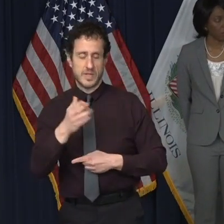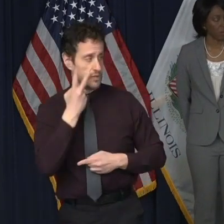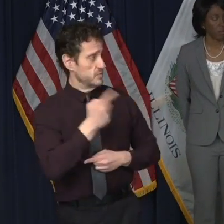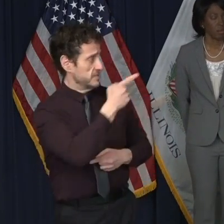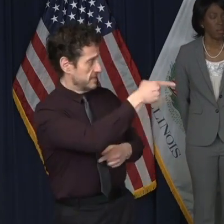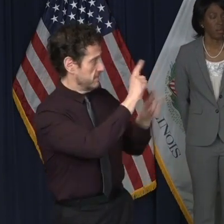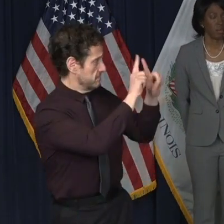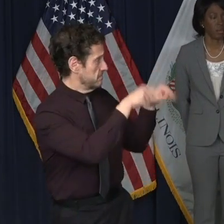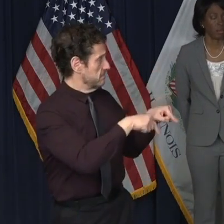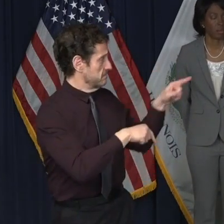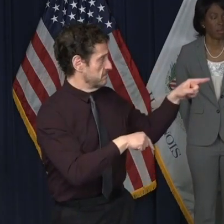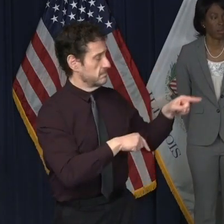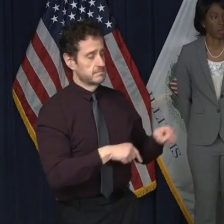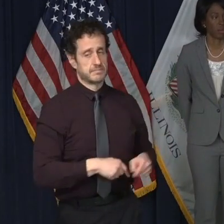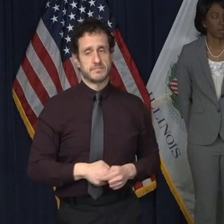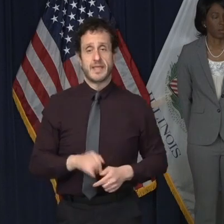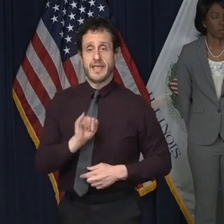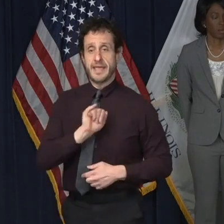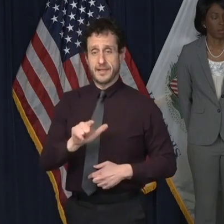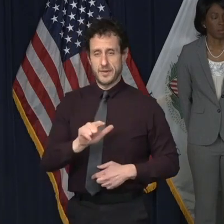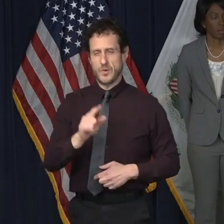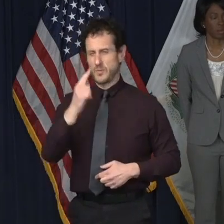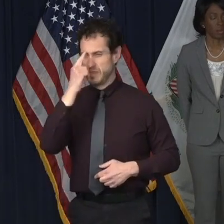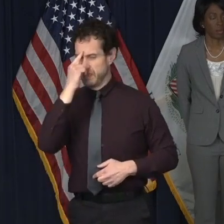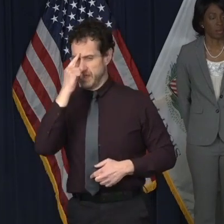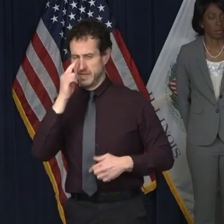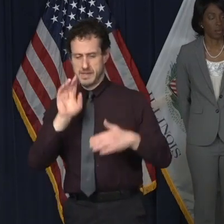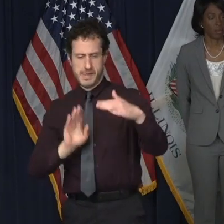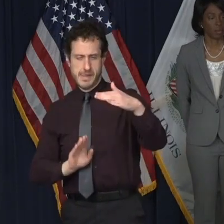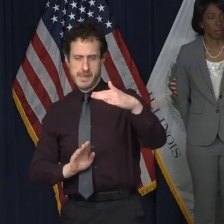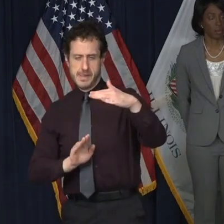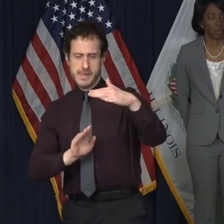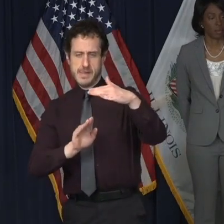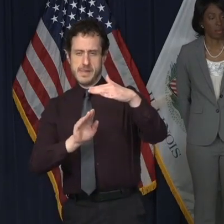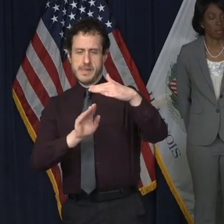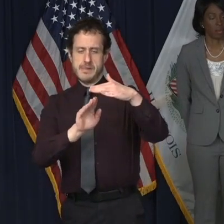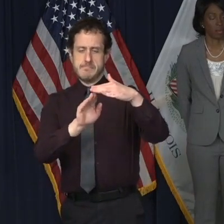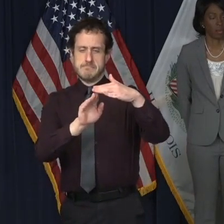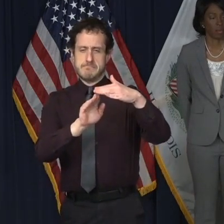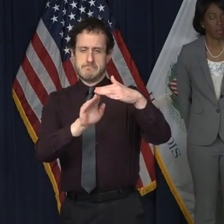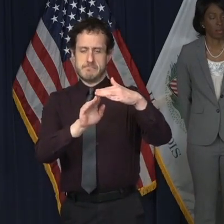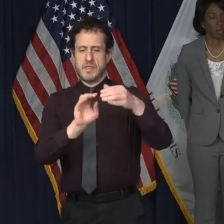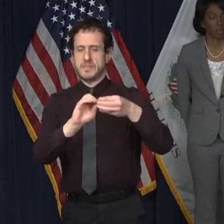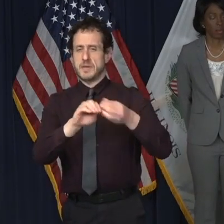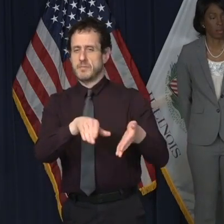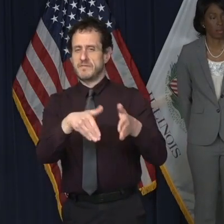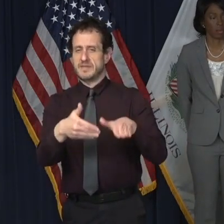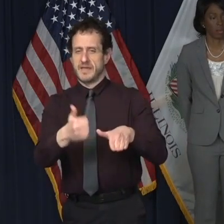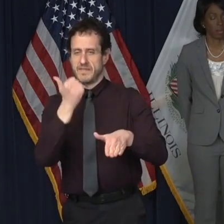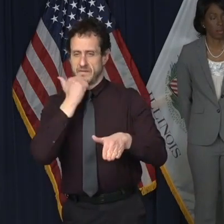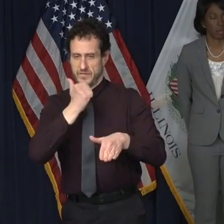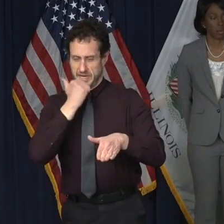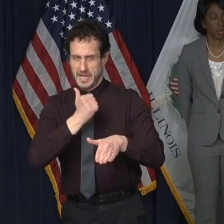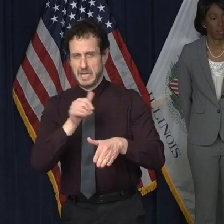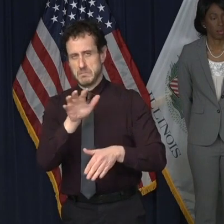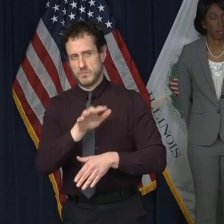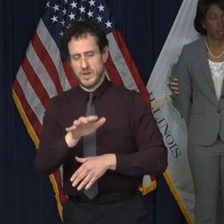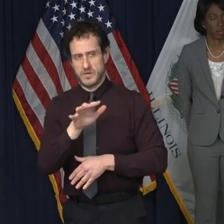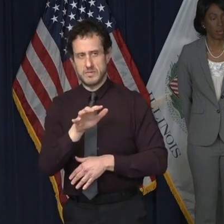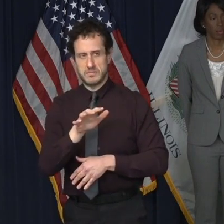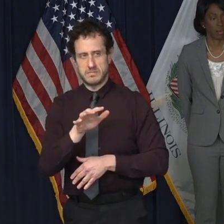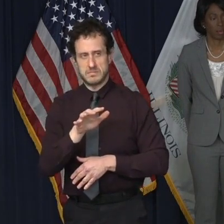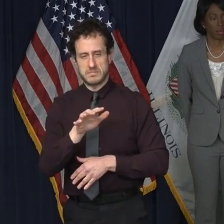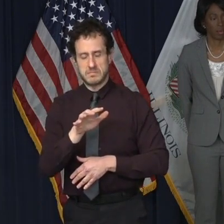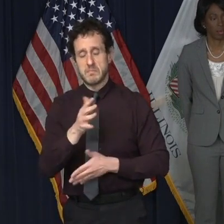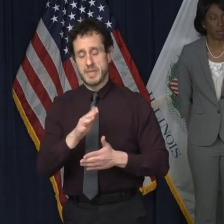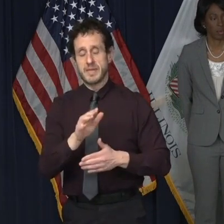me, Illinois is now looking at a peak or plateau of deaths per day somewhere between